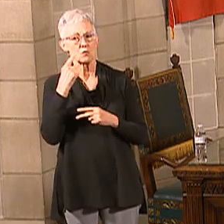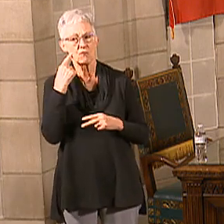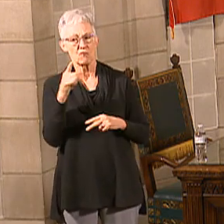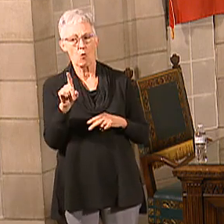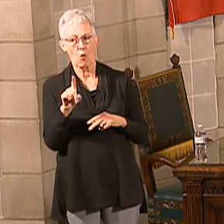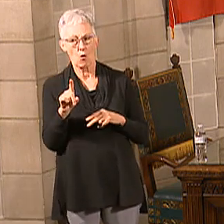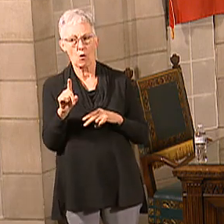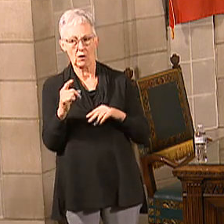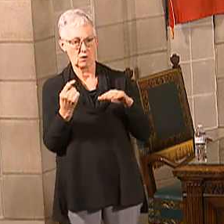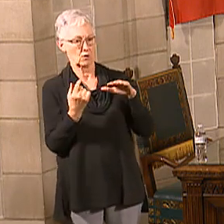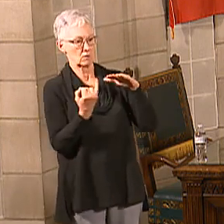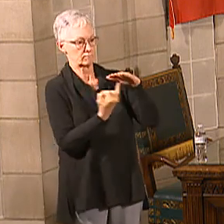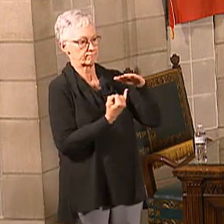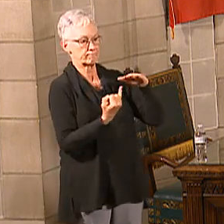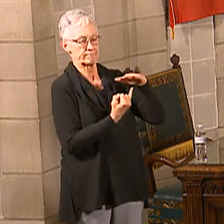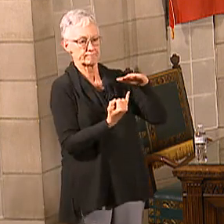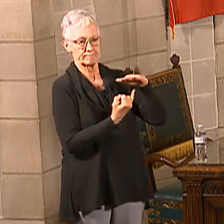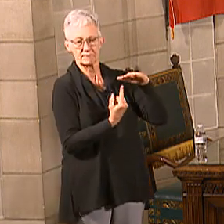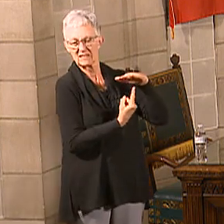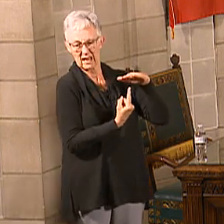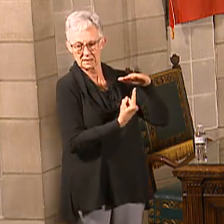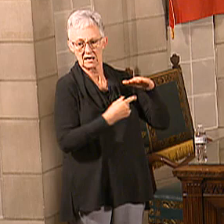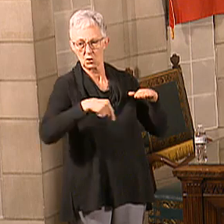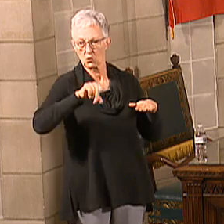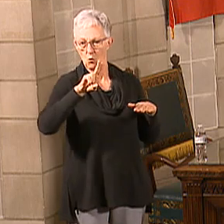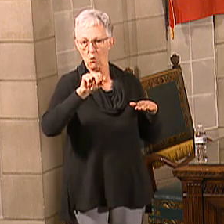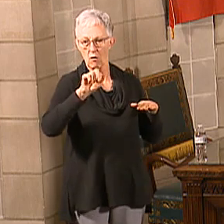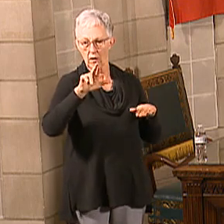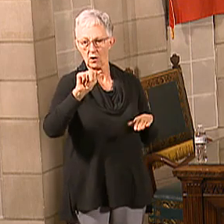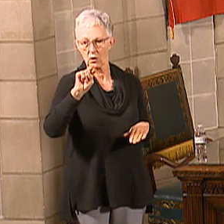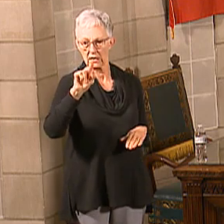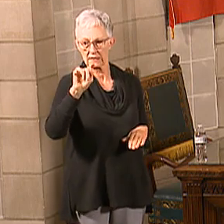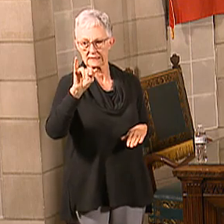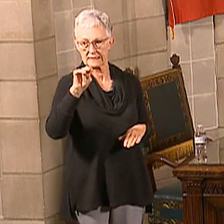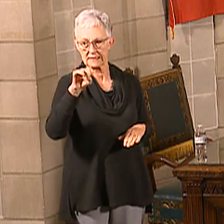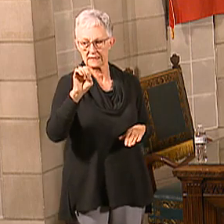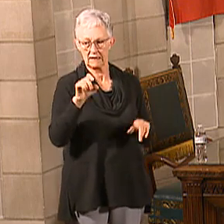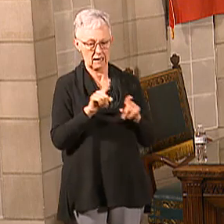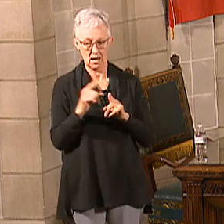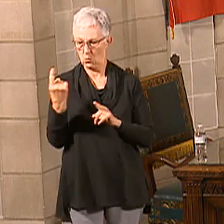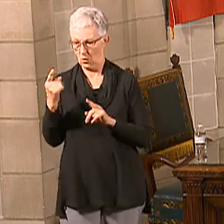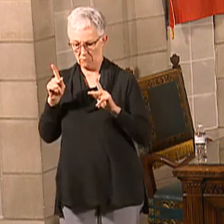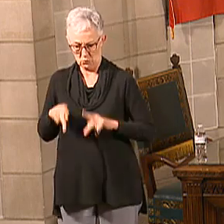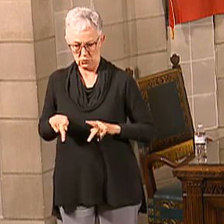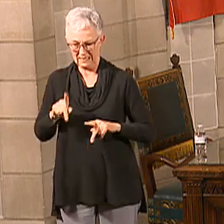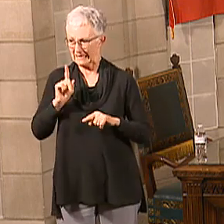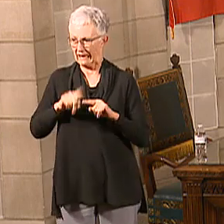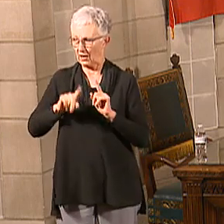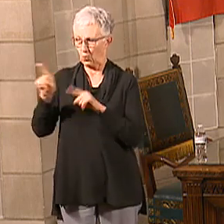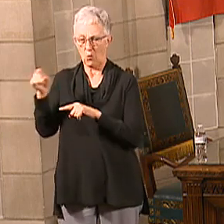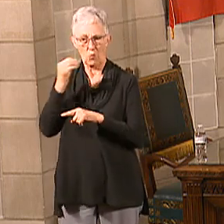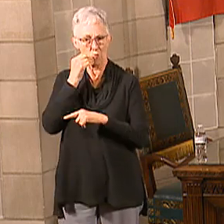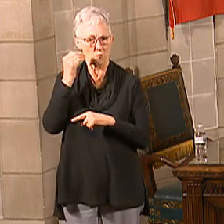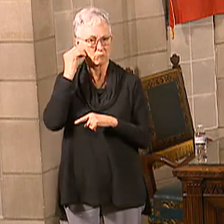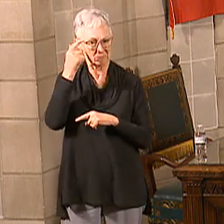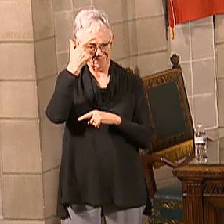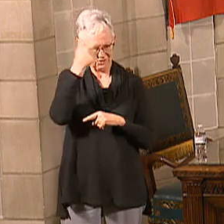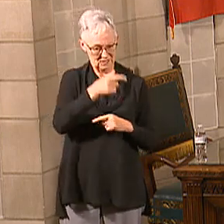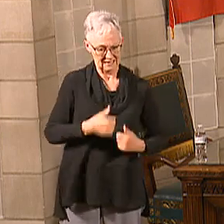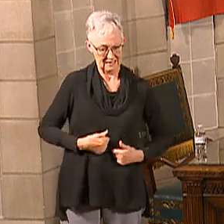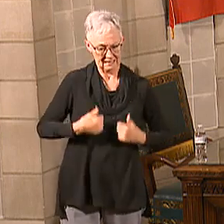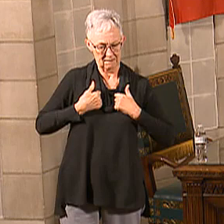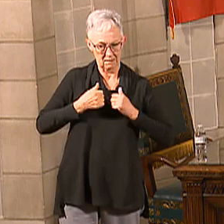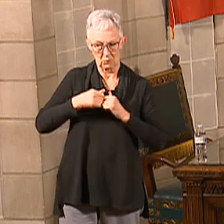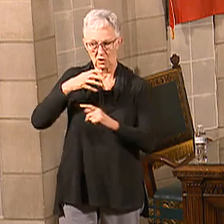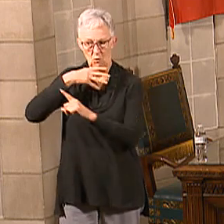go home because she had elderly parents. So people like that, people who need to isolate, and then also people who are